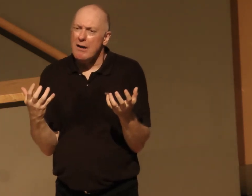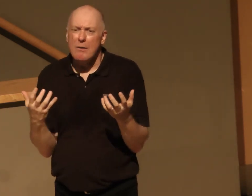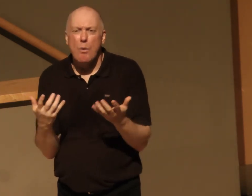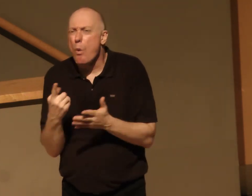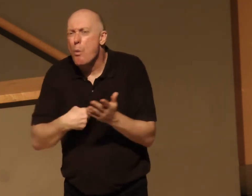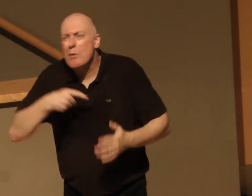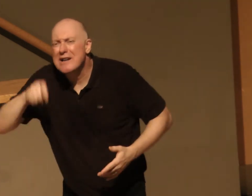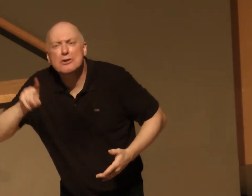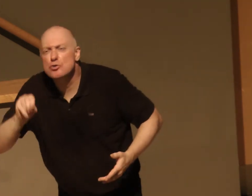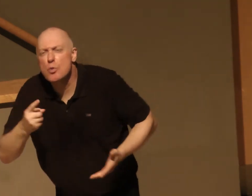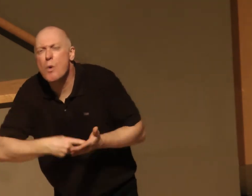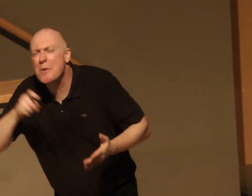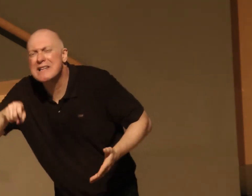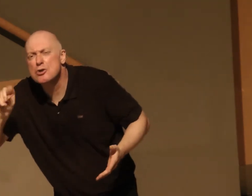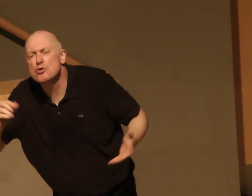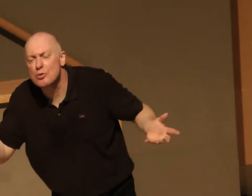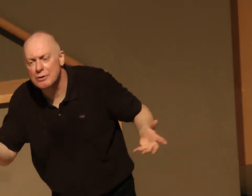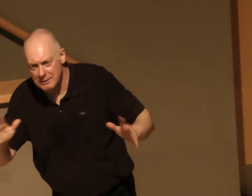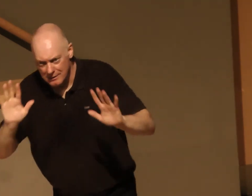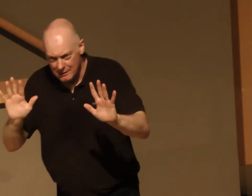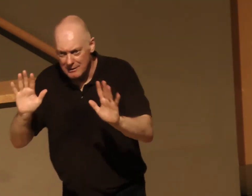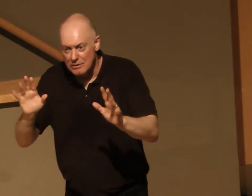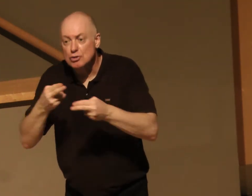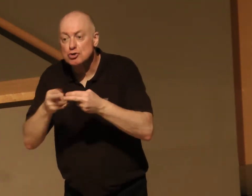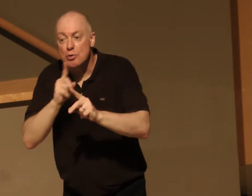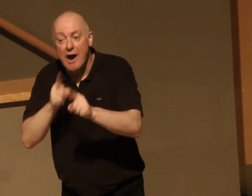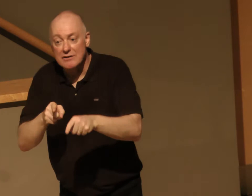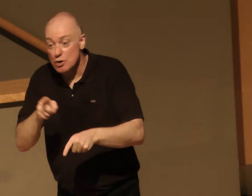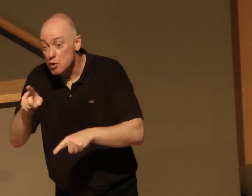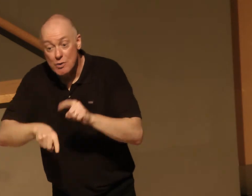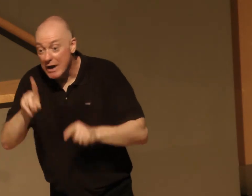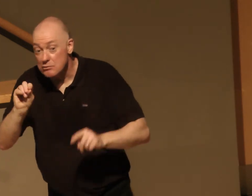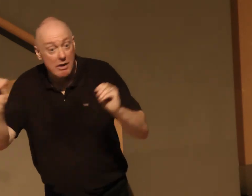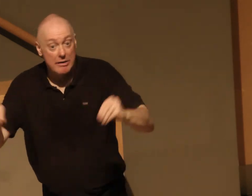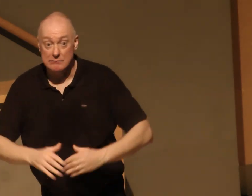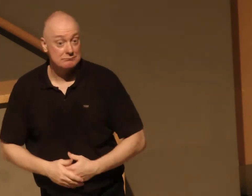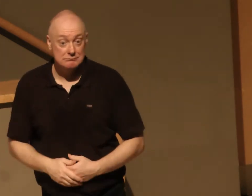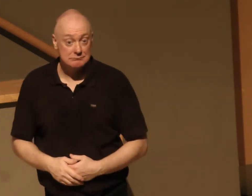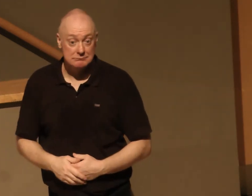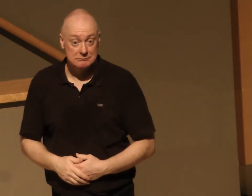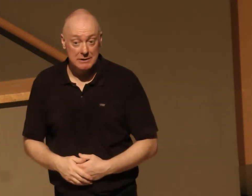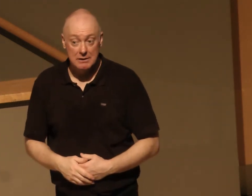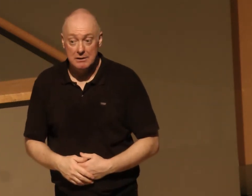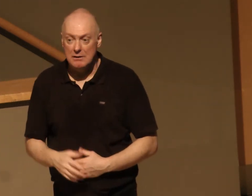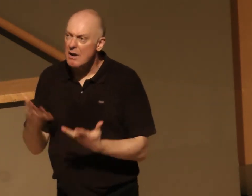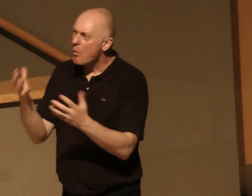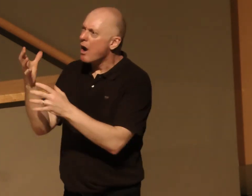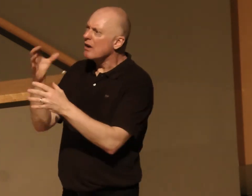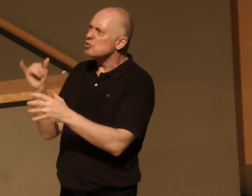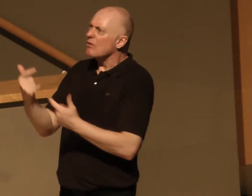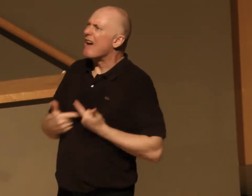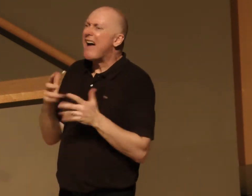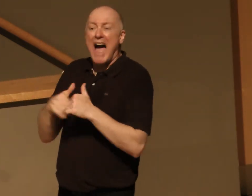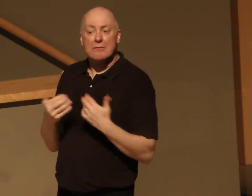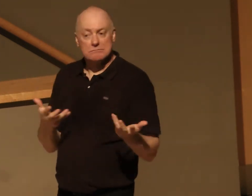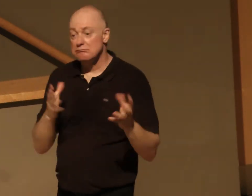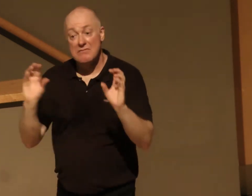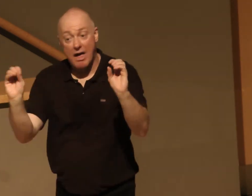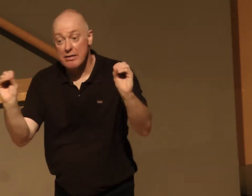to do here's a short answer you can't do anything to get eternal life it's a gift that you can